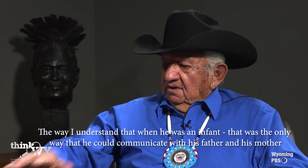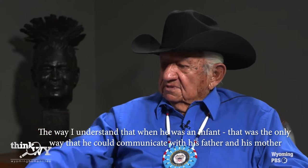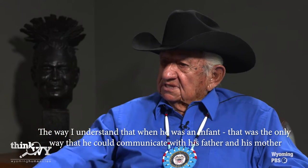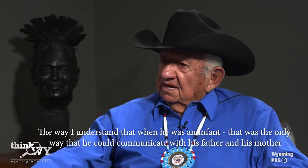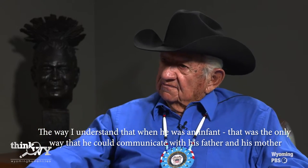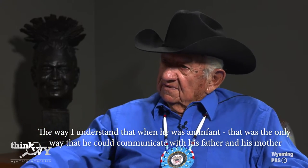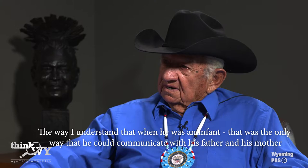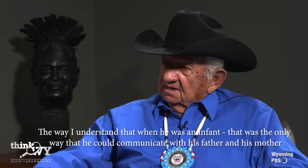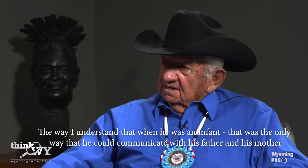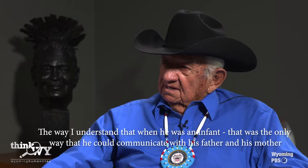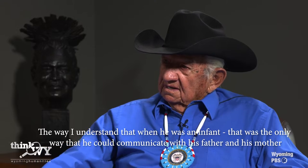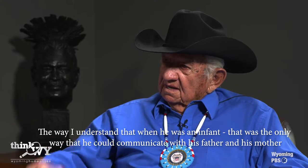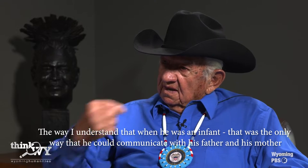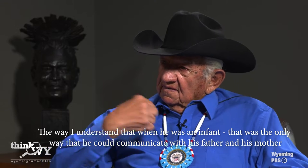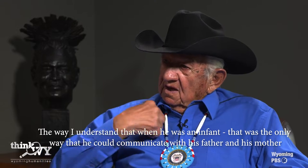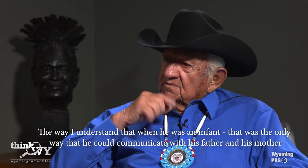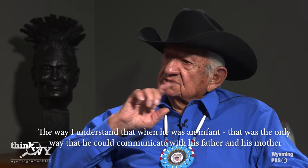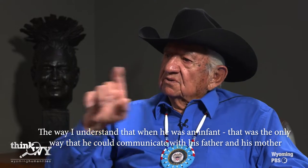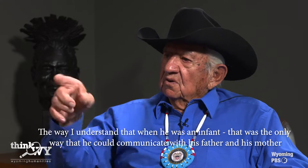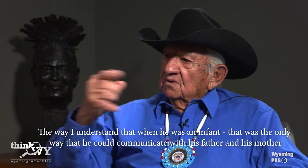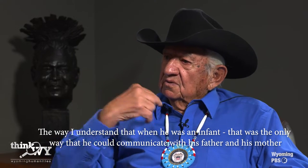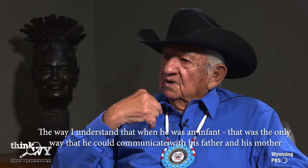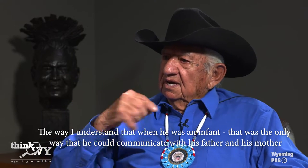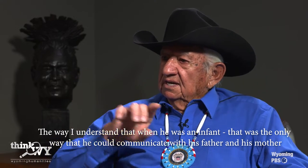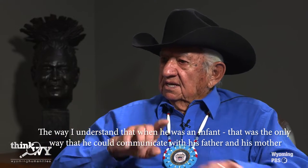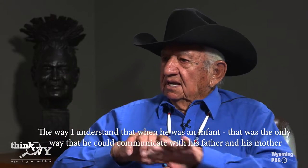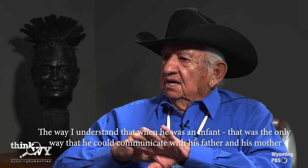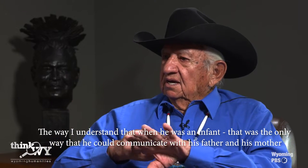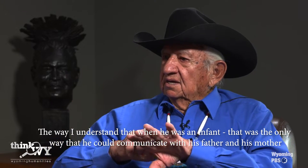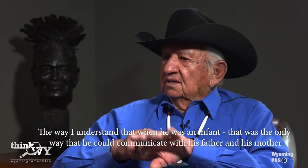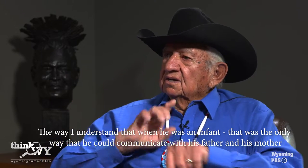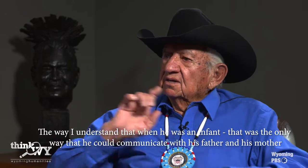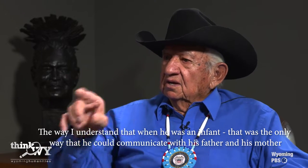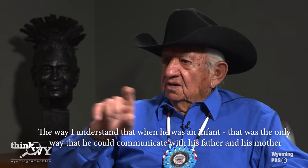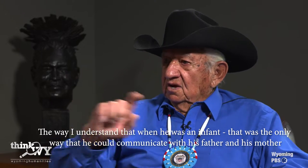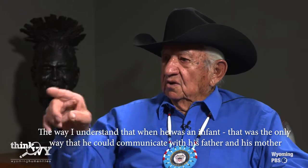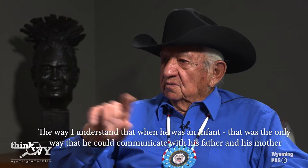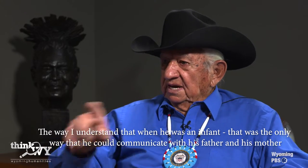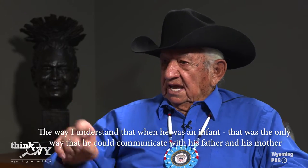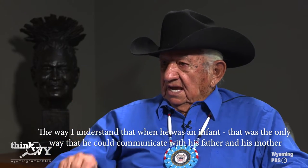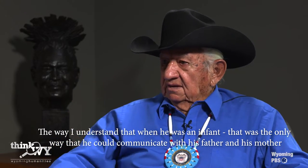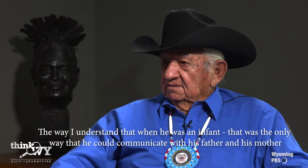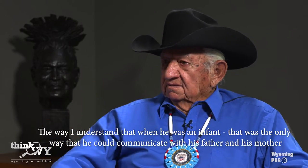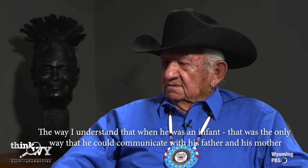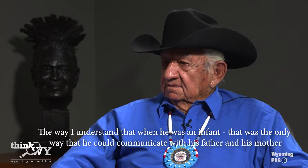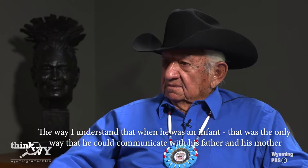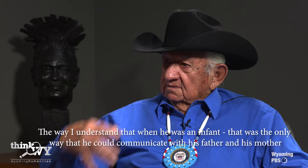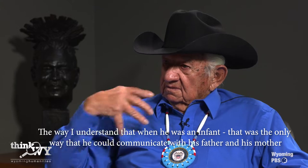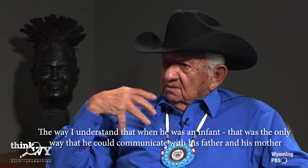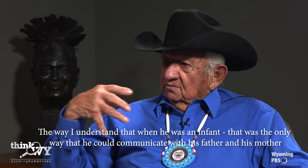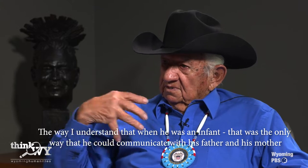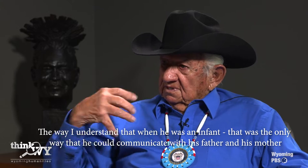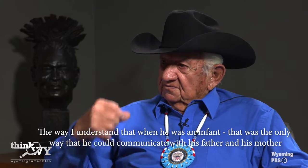was infant, that was the only way that he could communicate with his